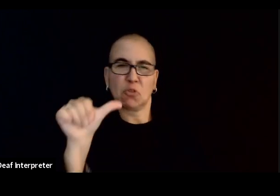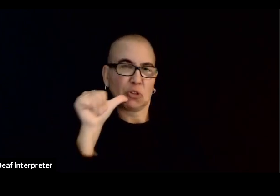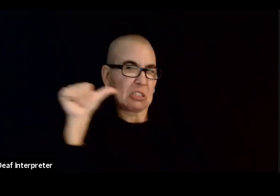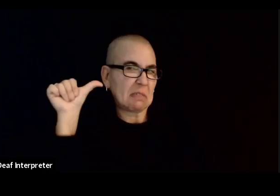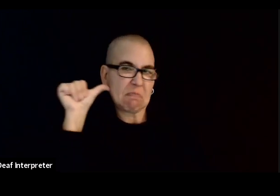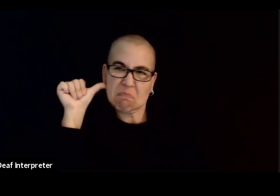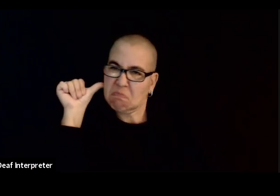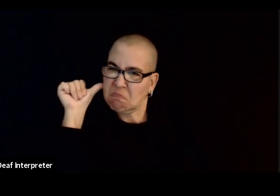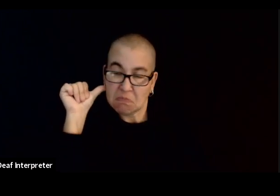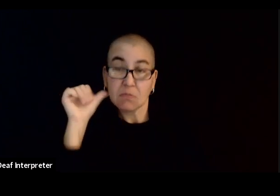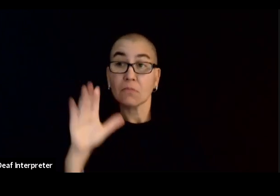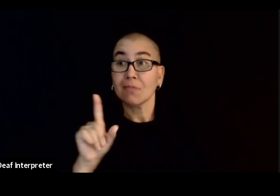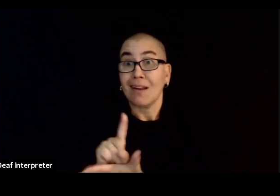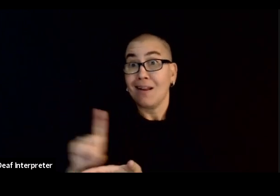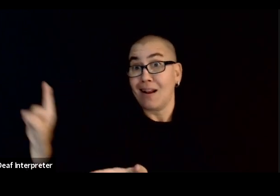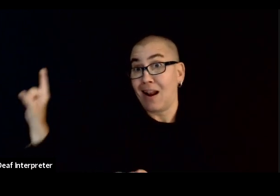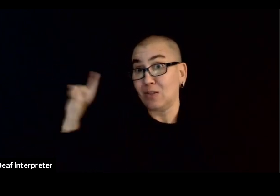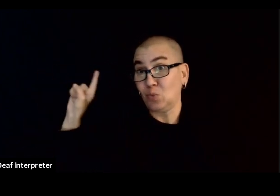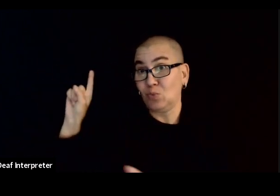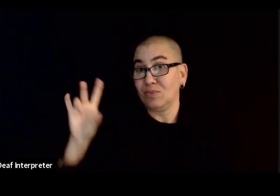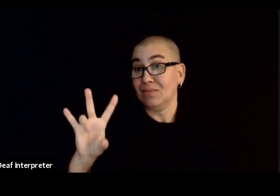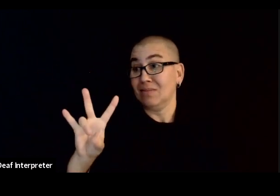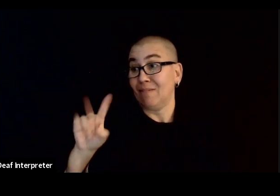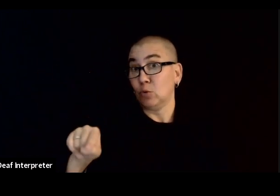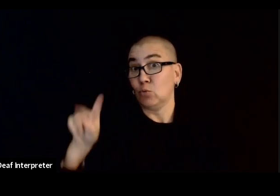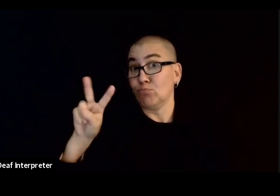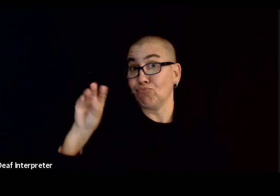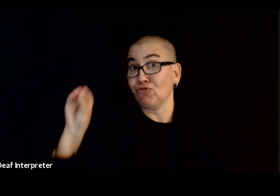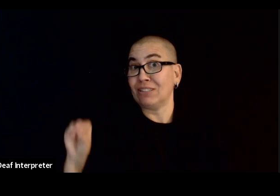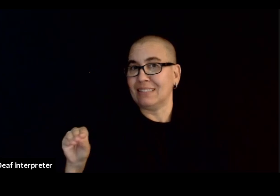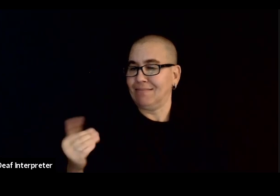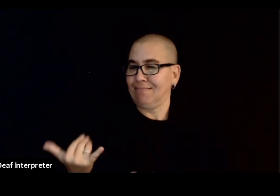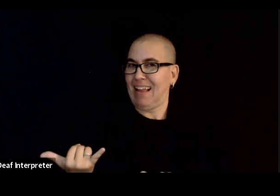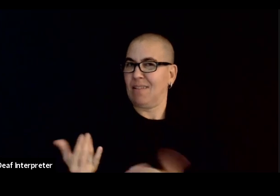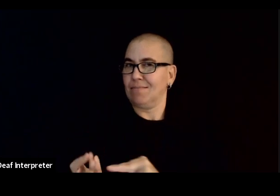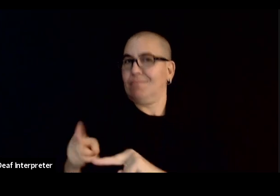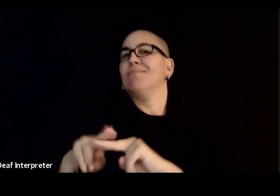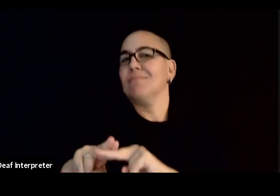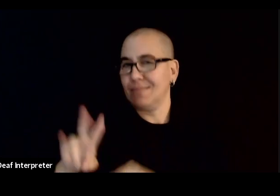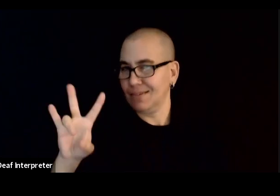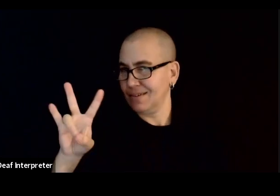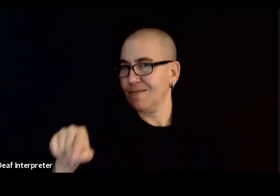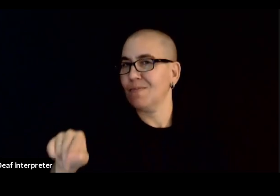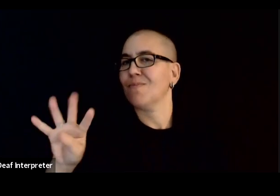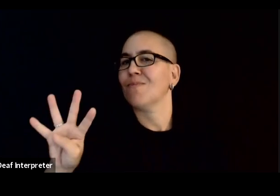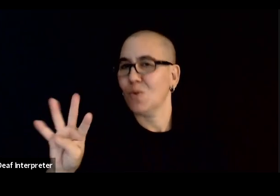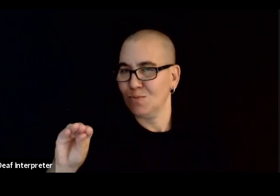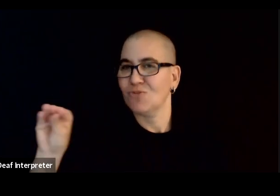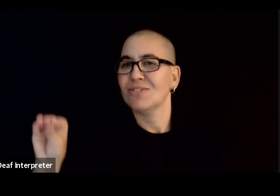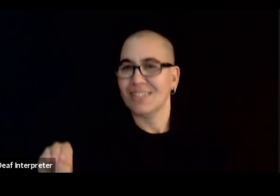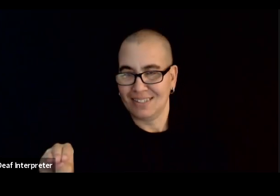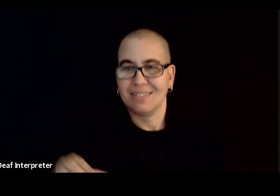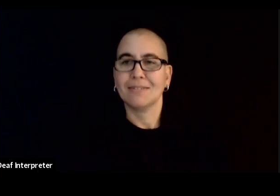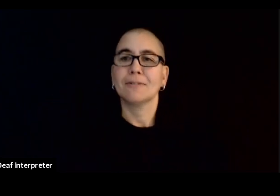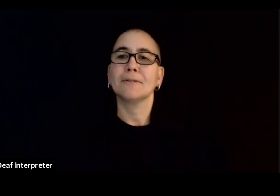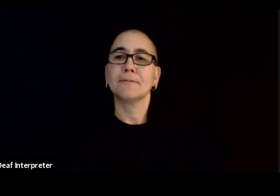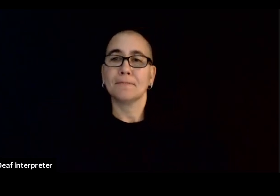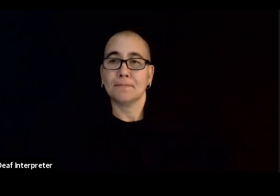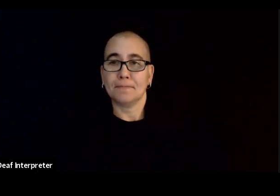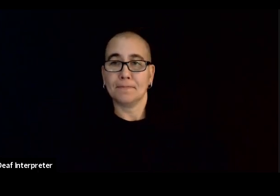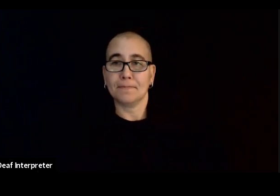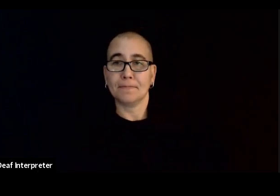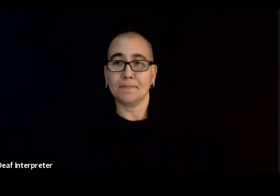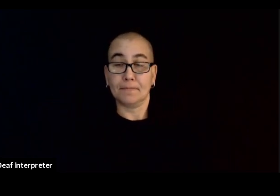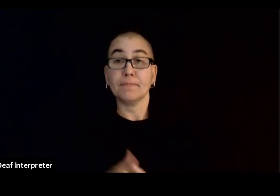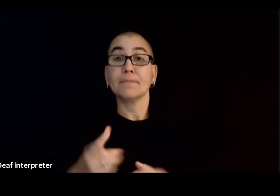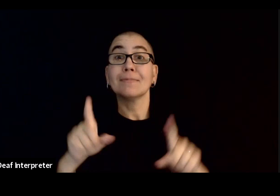week. Weekly change in testing is 8.2%, which is up from 8%